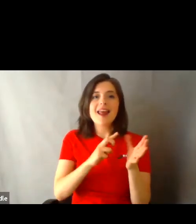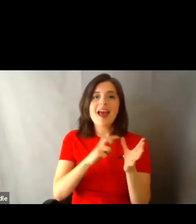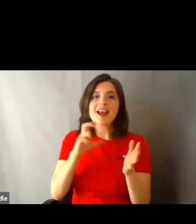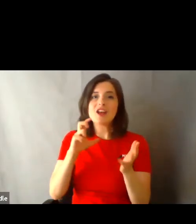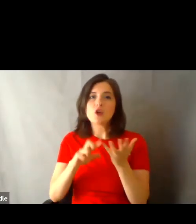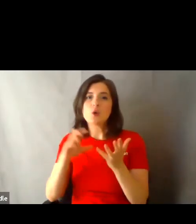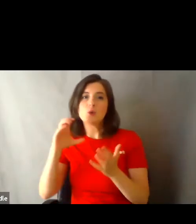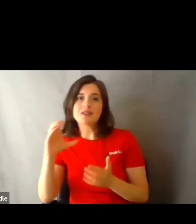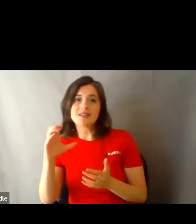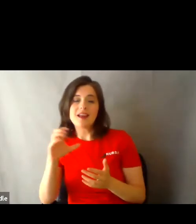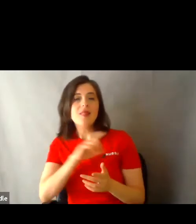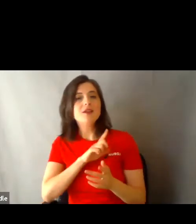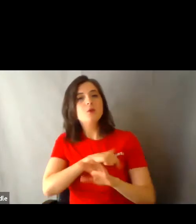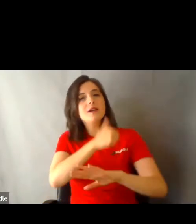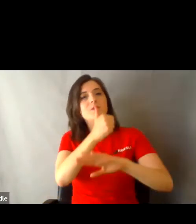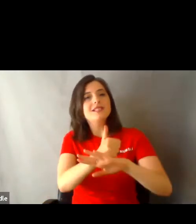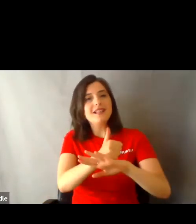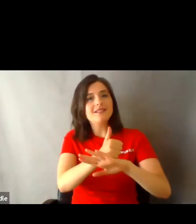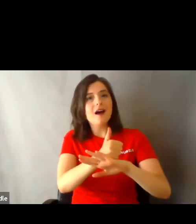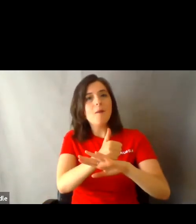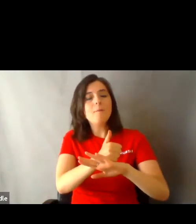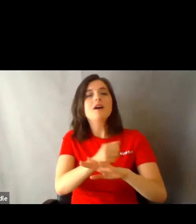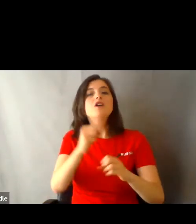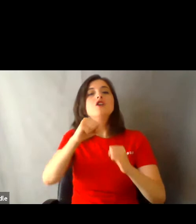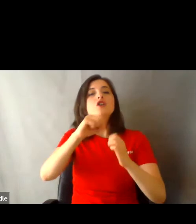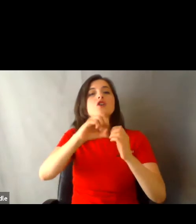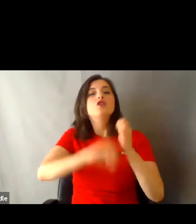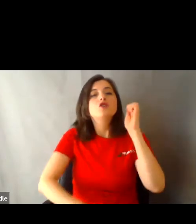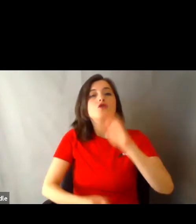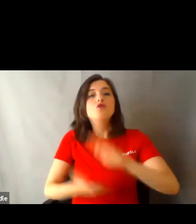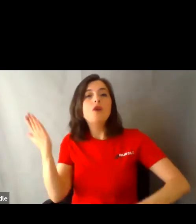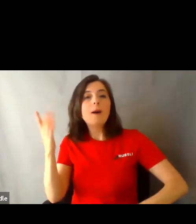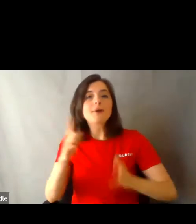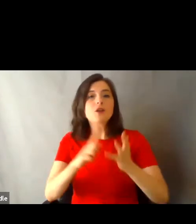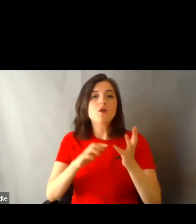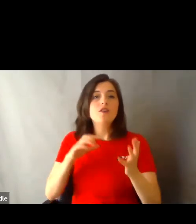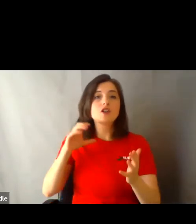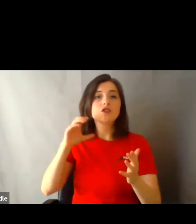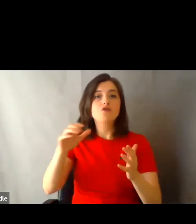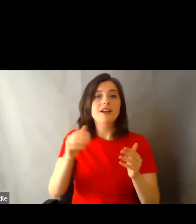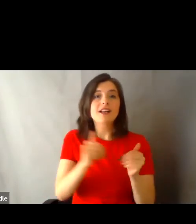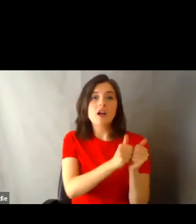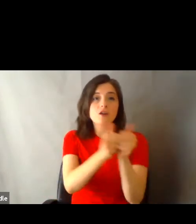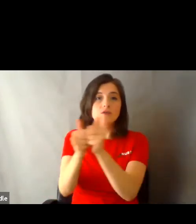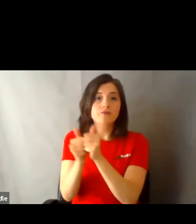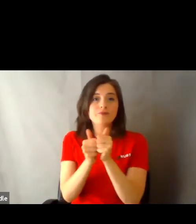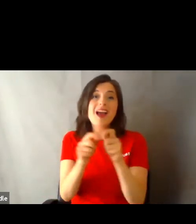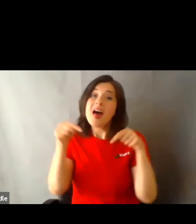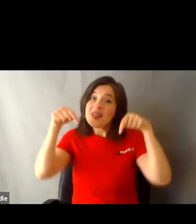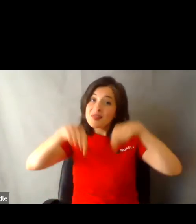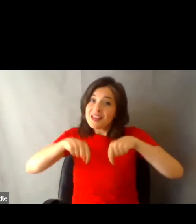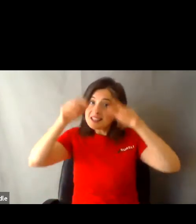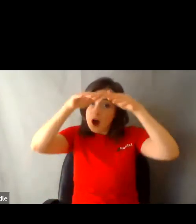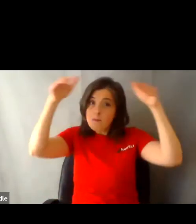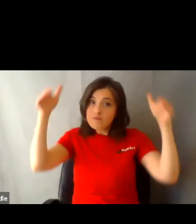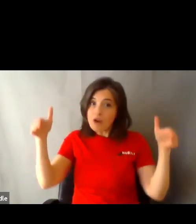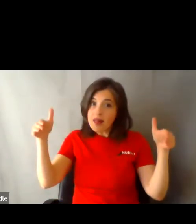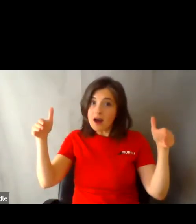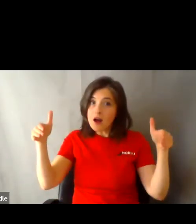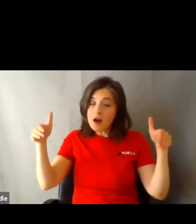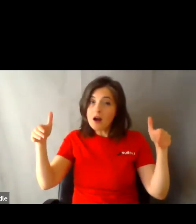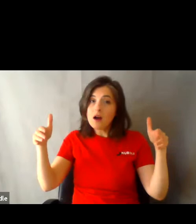set up Scrap Universal Credit Alliance. And this is meant to be an umbrella body for all local